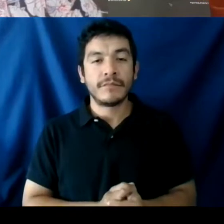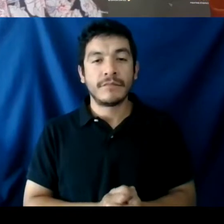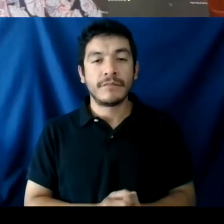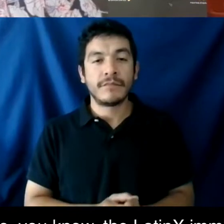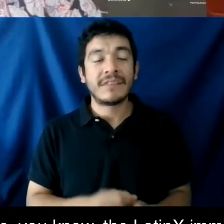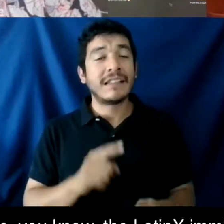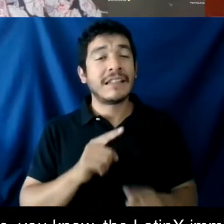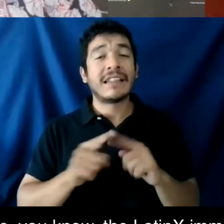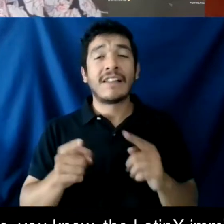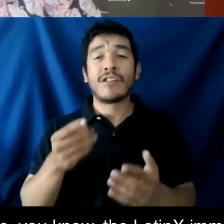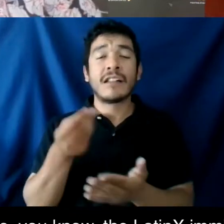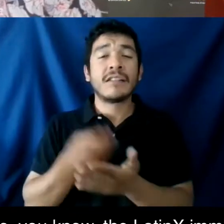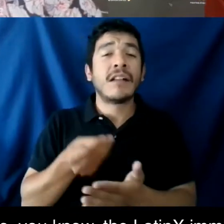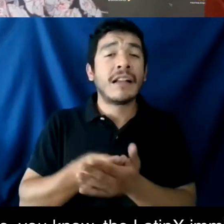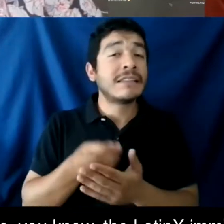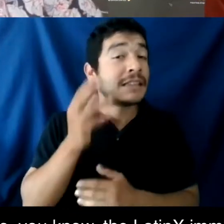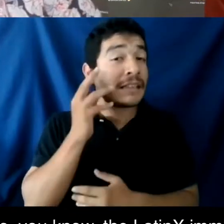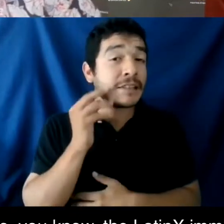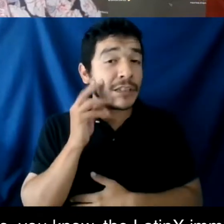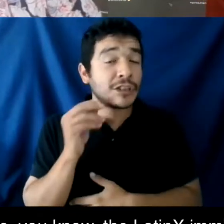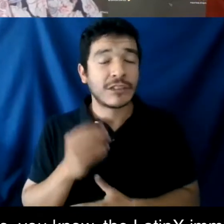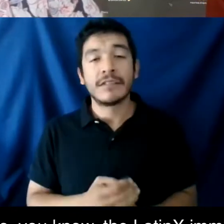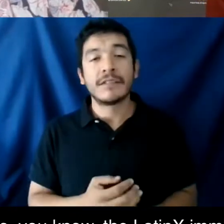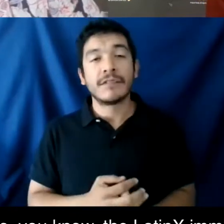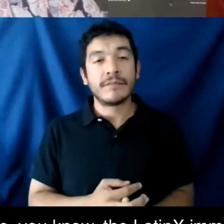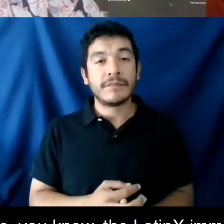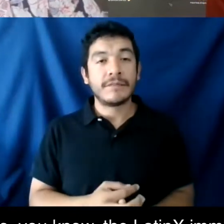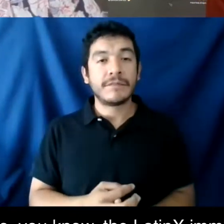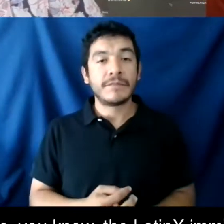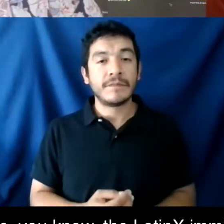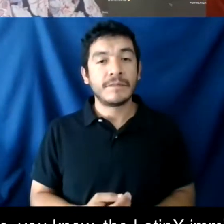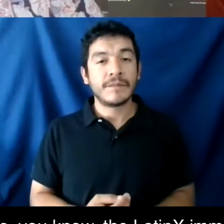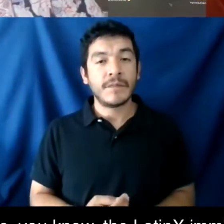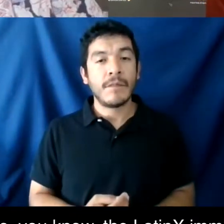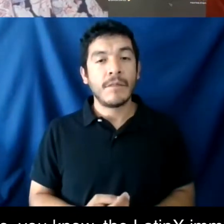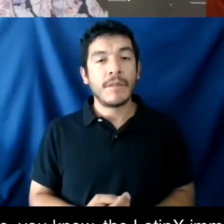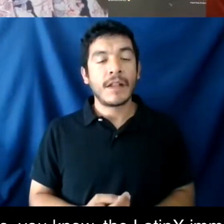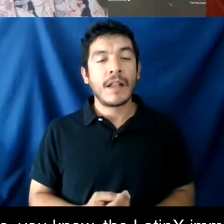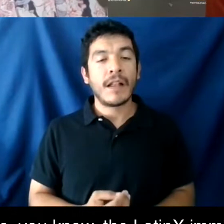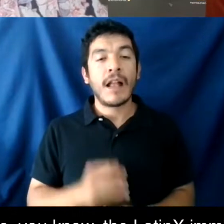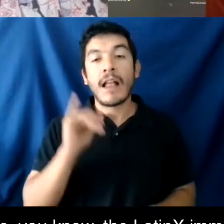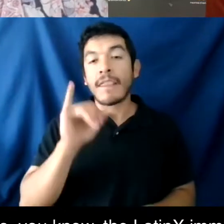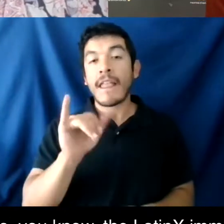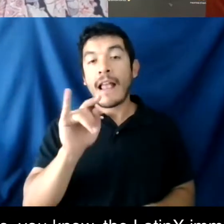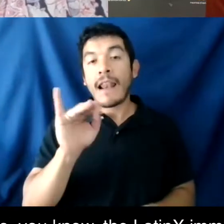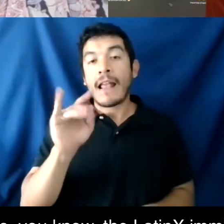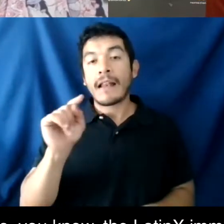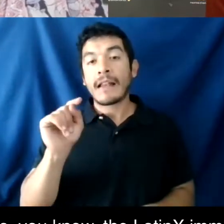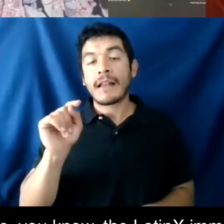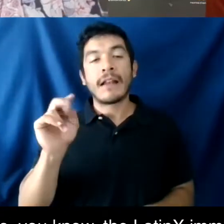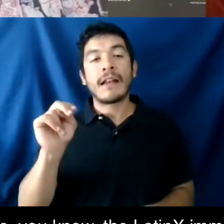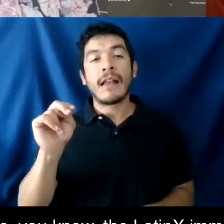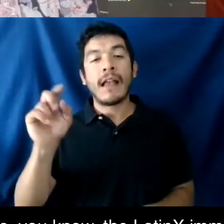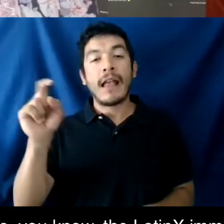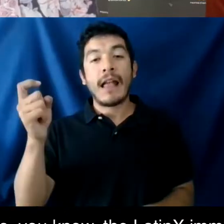socioeconomic experiences. The Latinx immigrant isn't just,